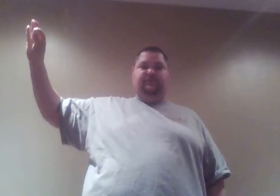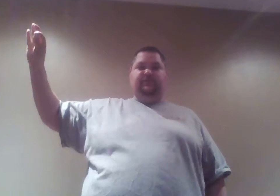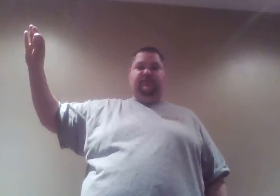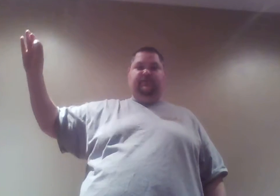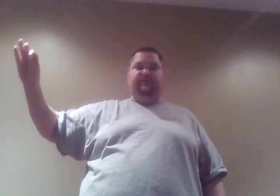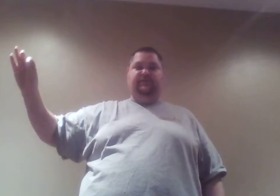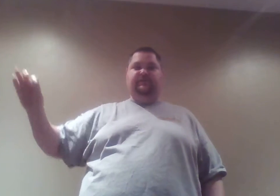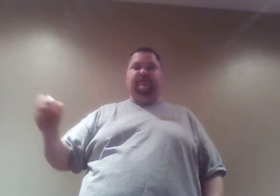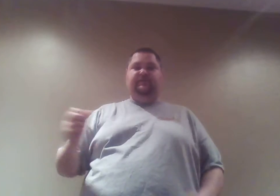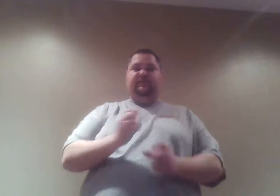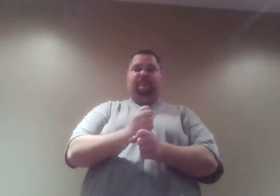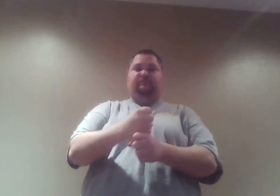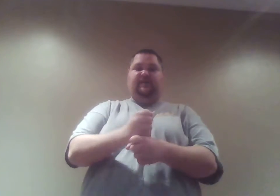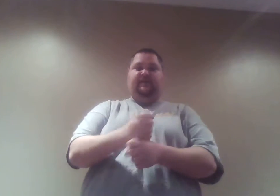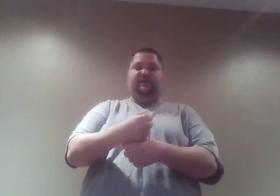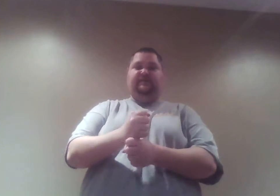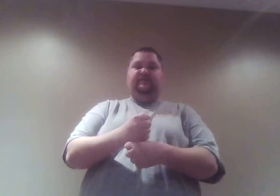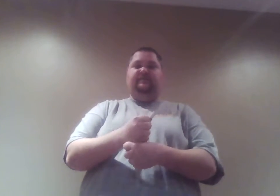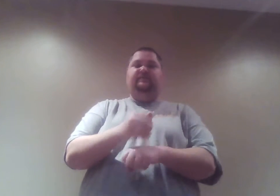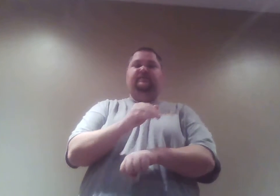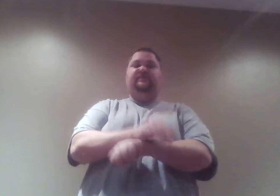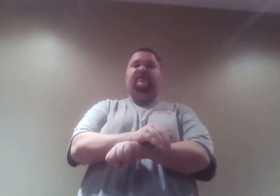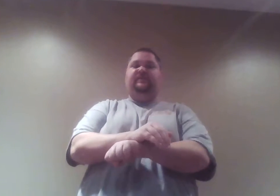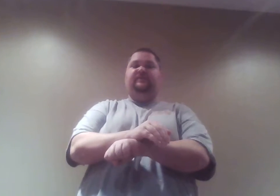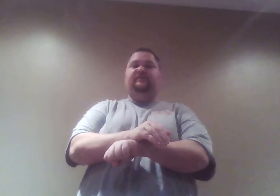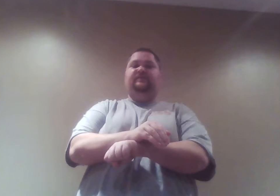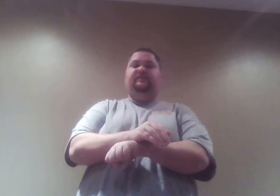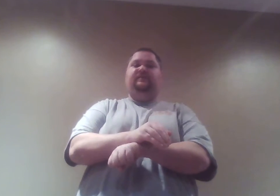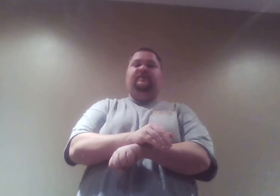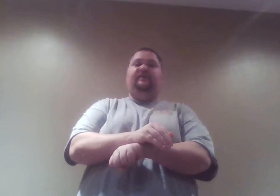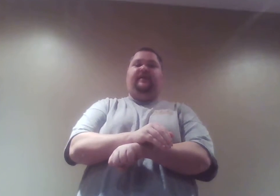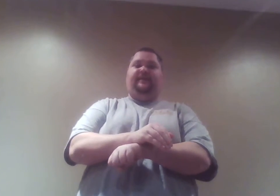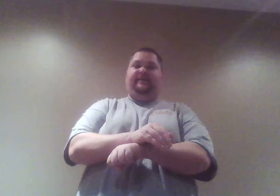for making tonight a